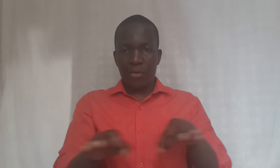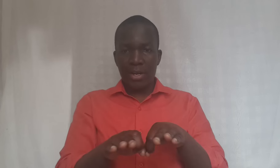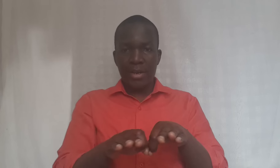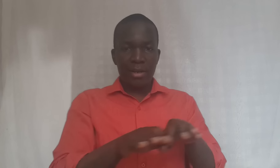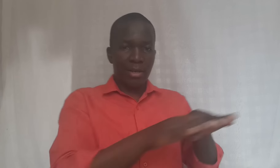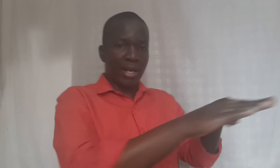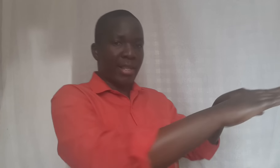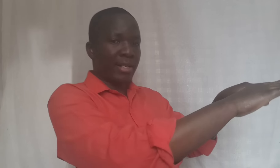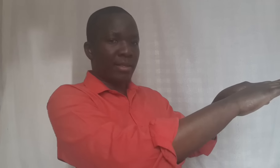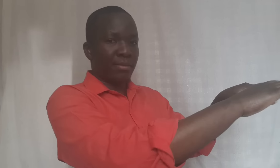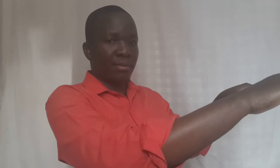field like that.